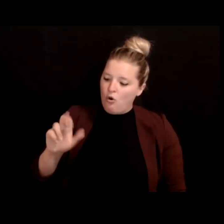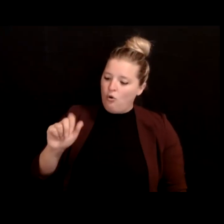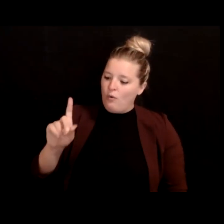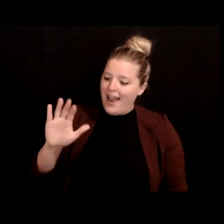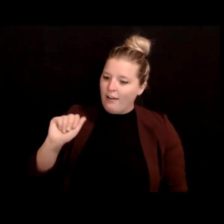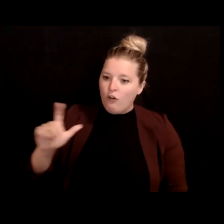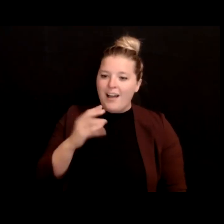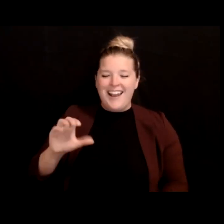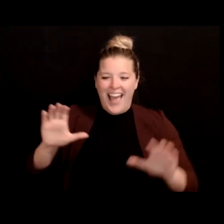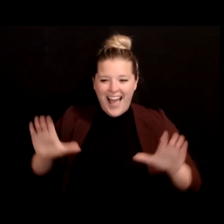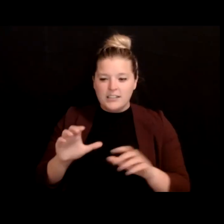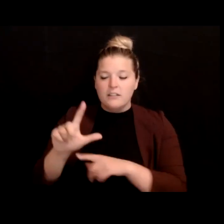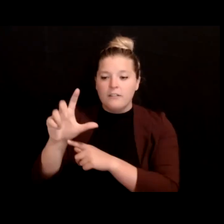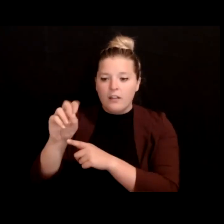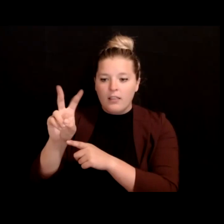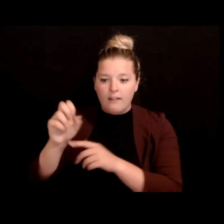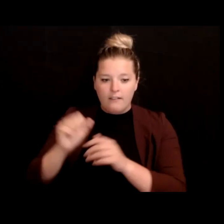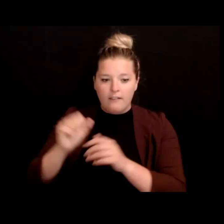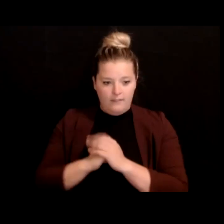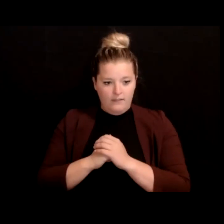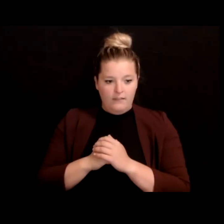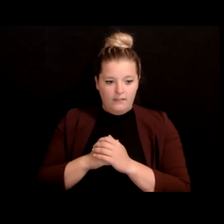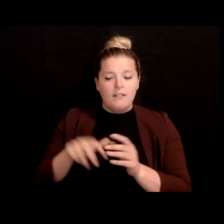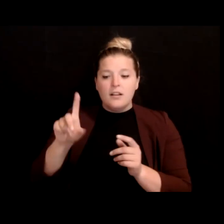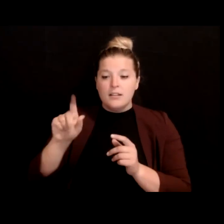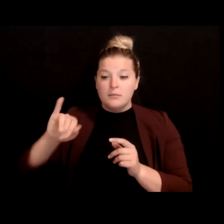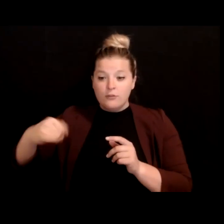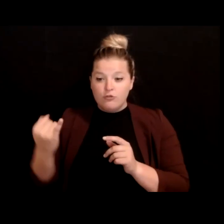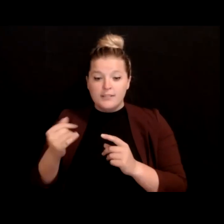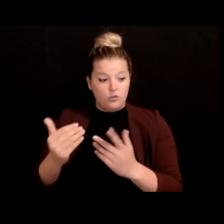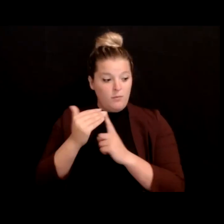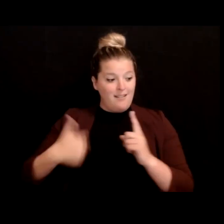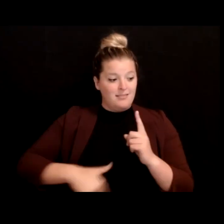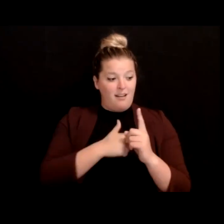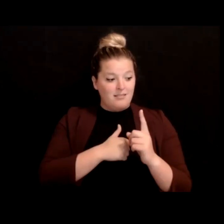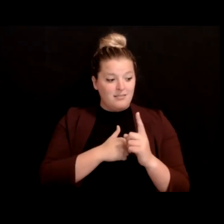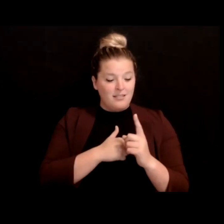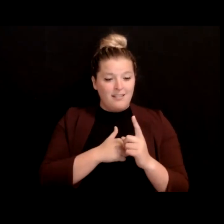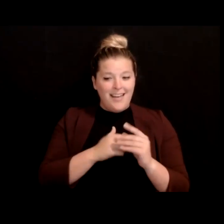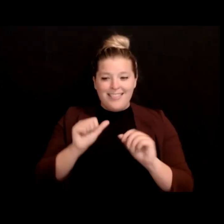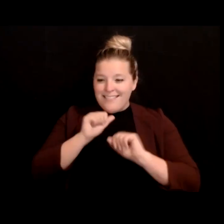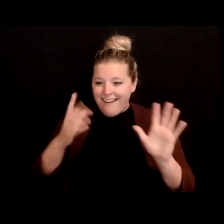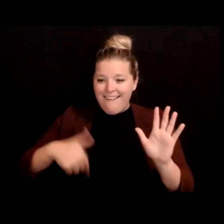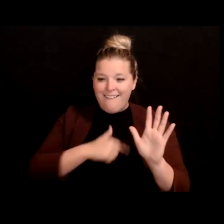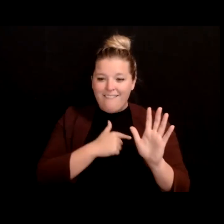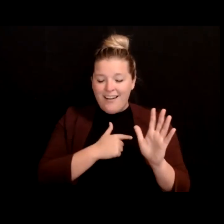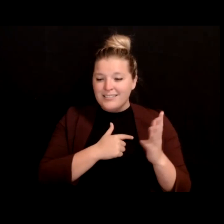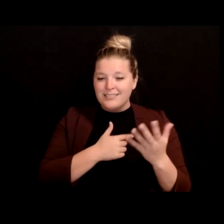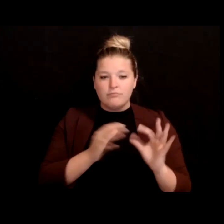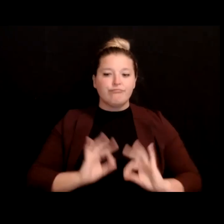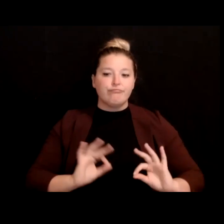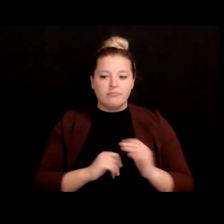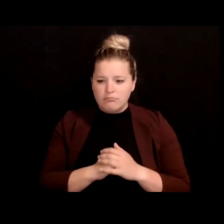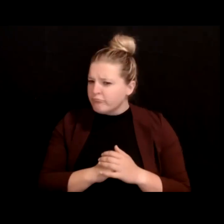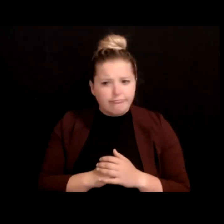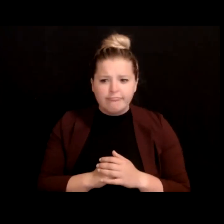Disability justice is an offering that reminds us that if none of us are expendable or disposable, that all of our needs